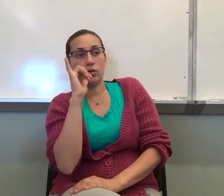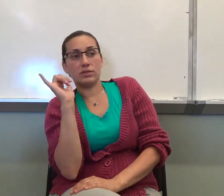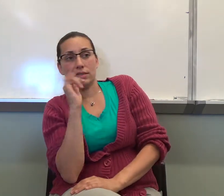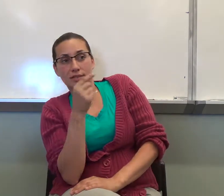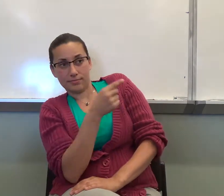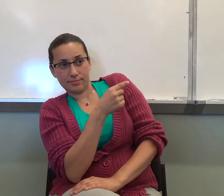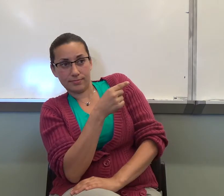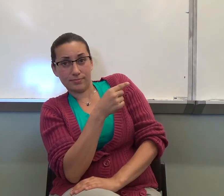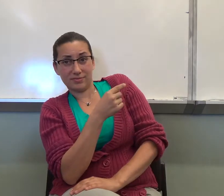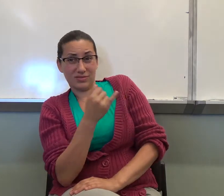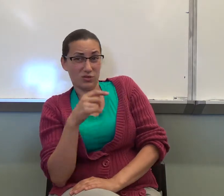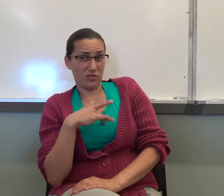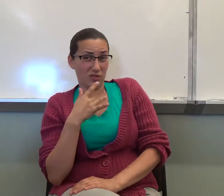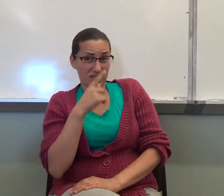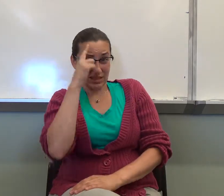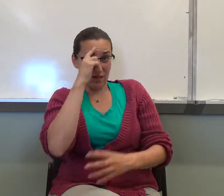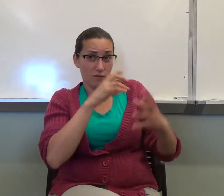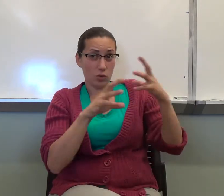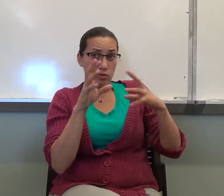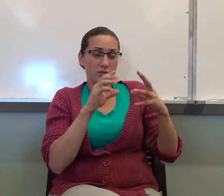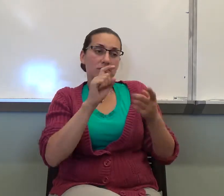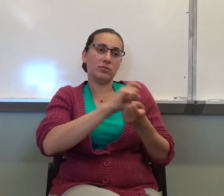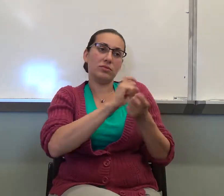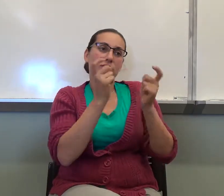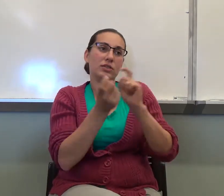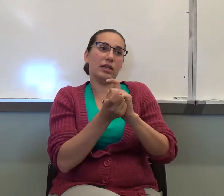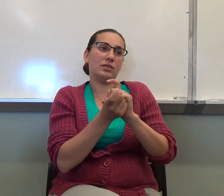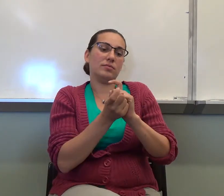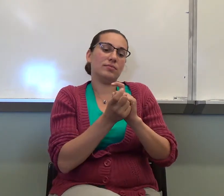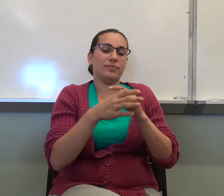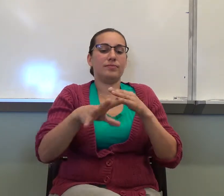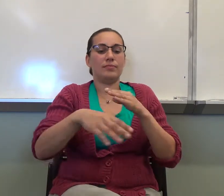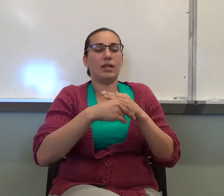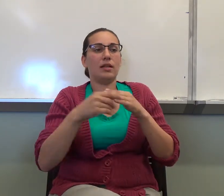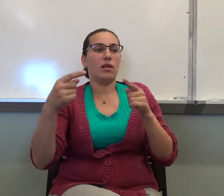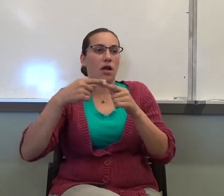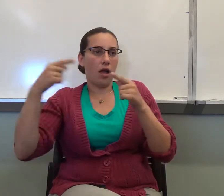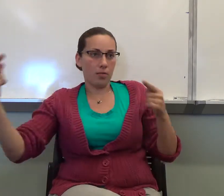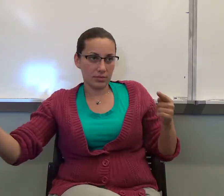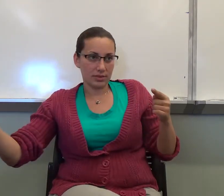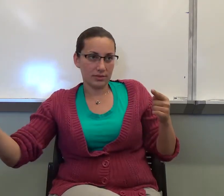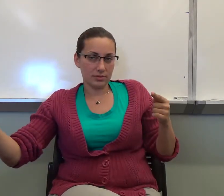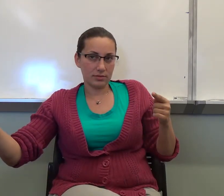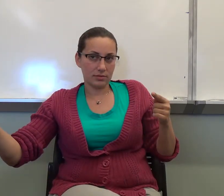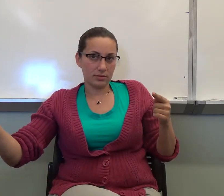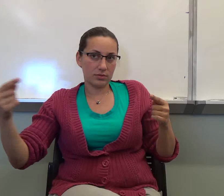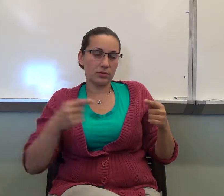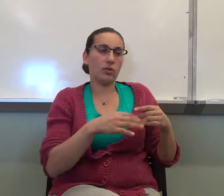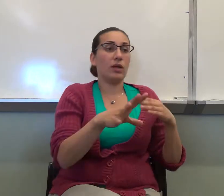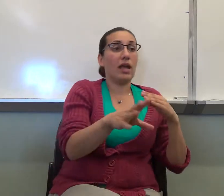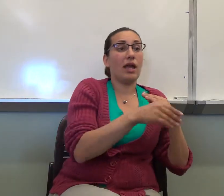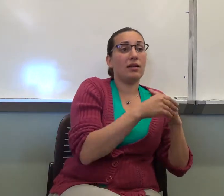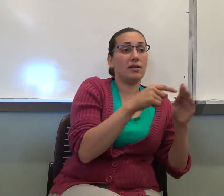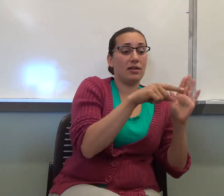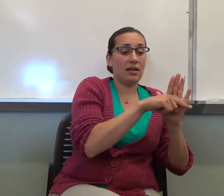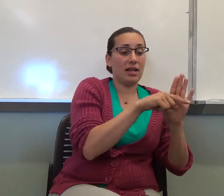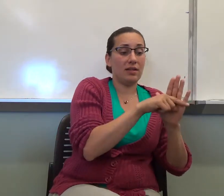that's confusing to you, change it to addition of the opposite and then add to the negatives. You get a minus 13